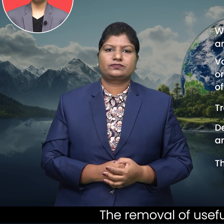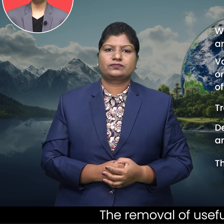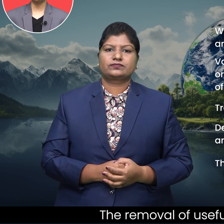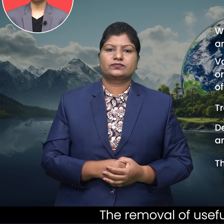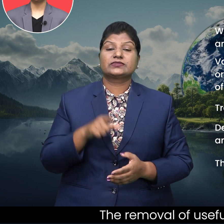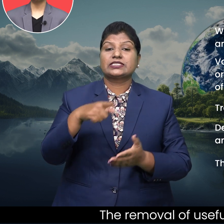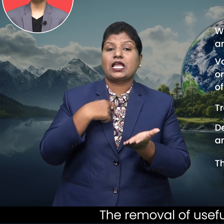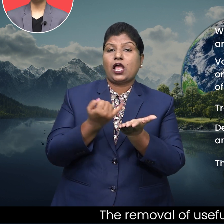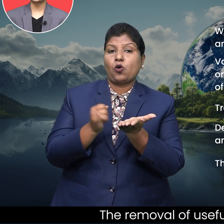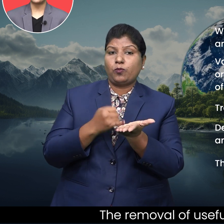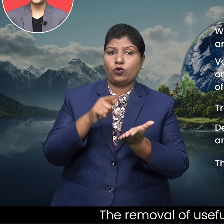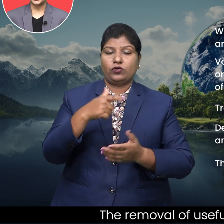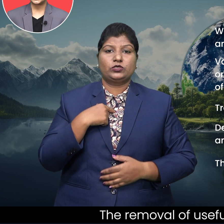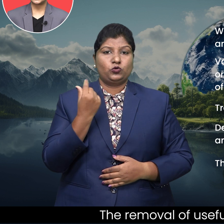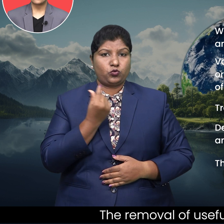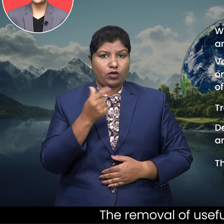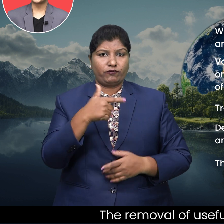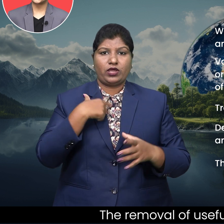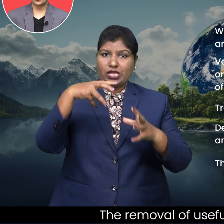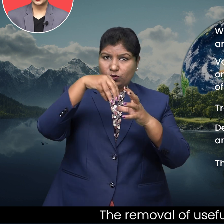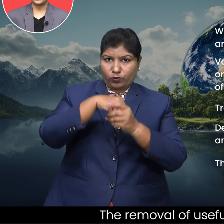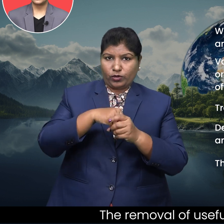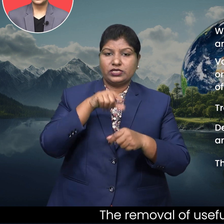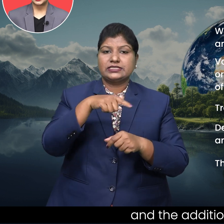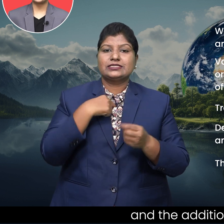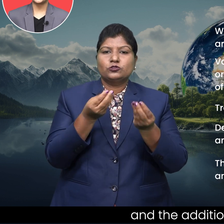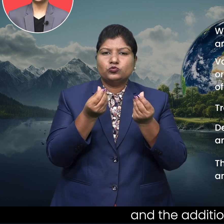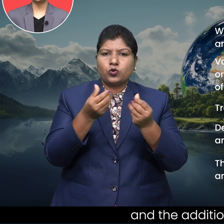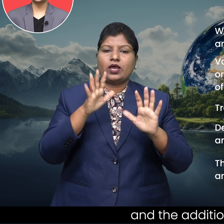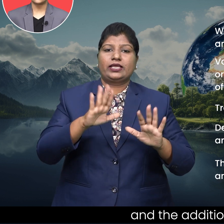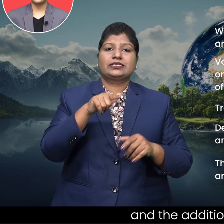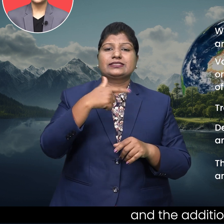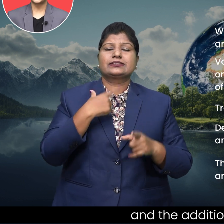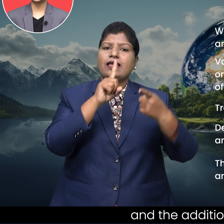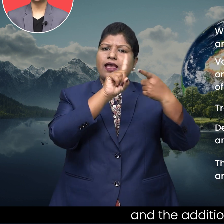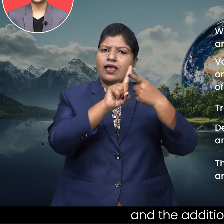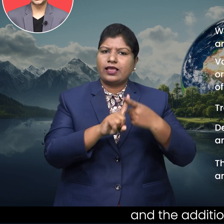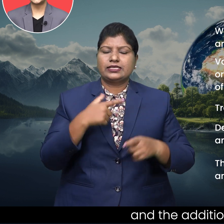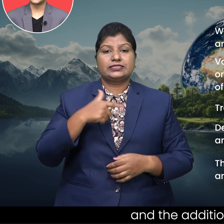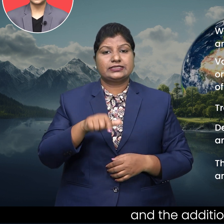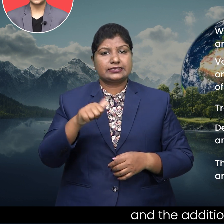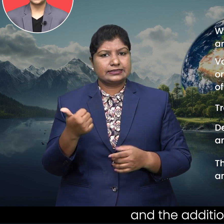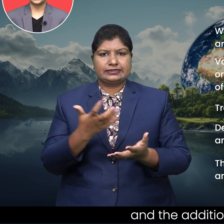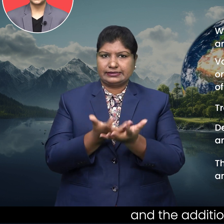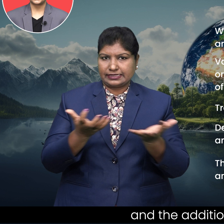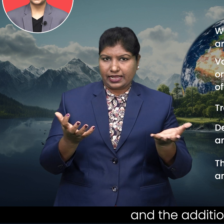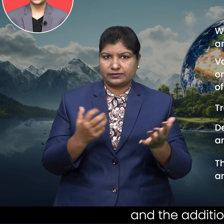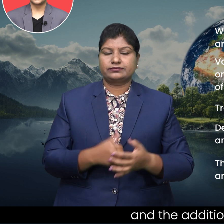The removal of useful components from the soil and the addition of other